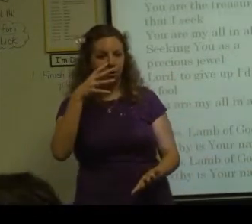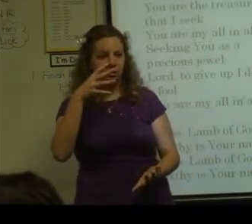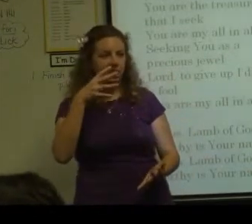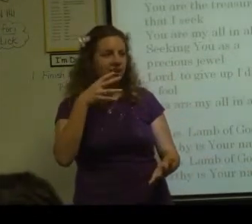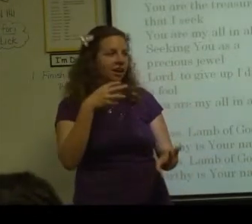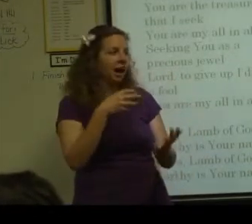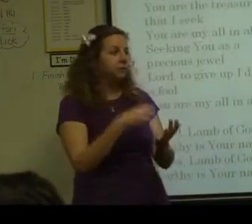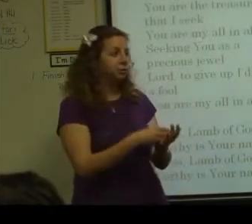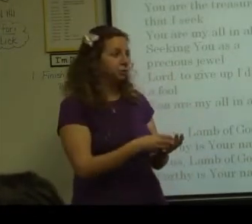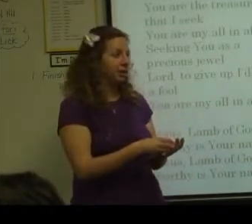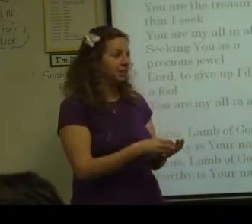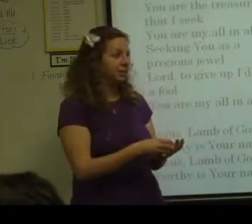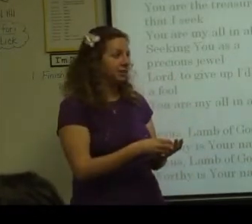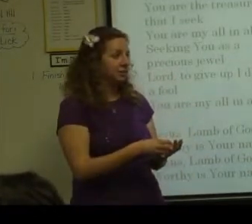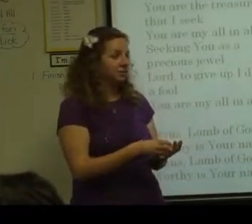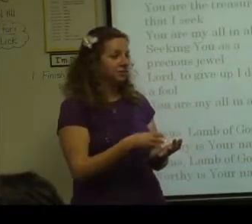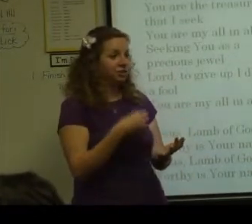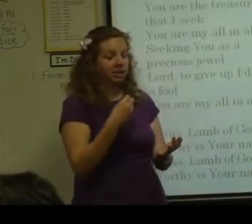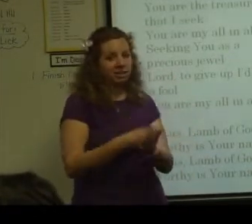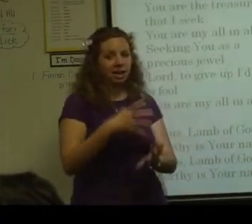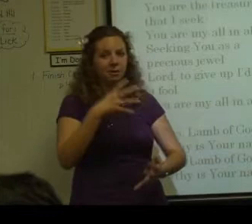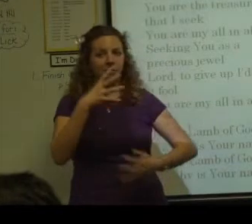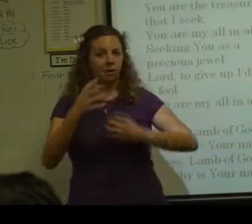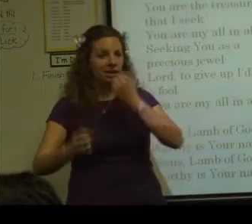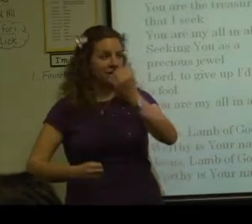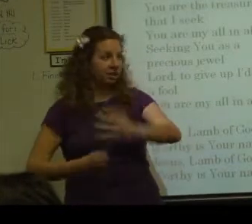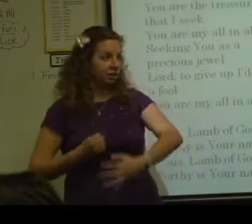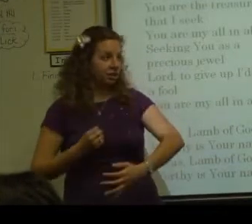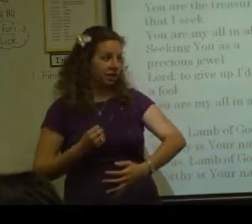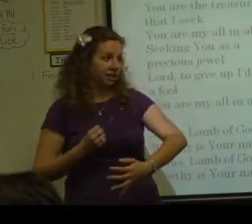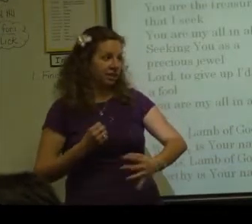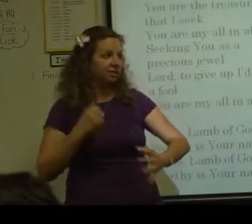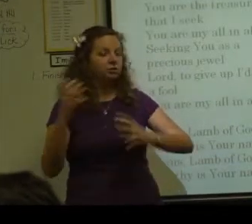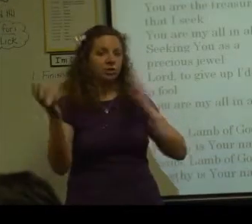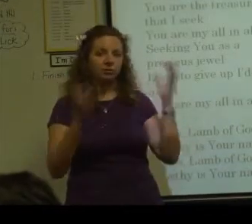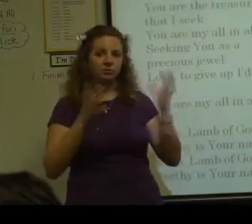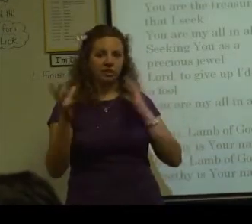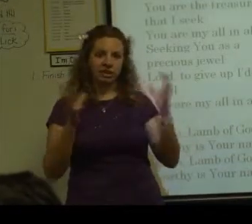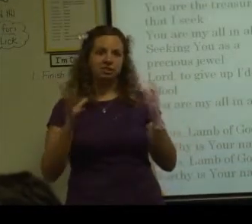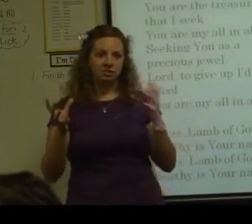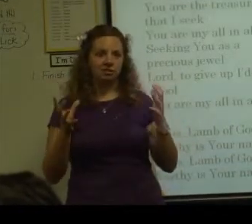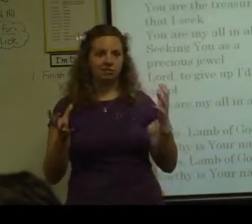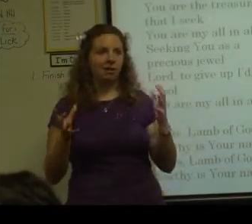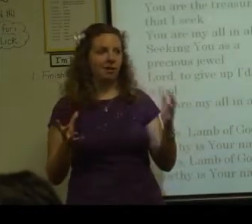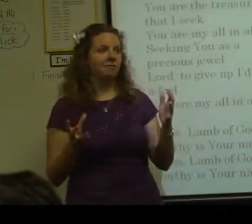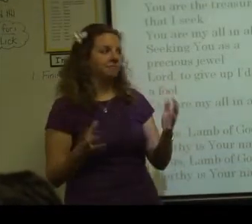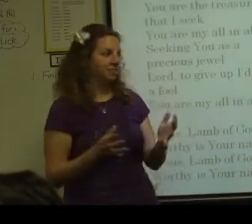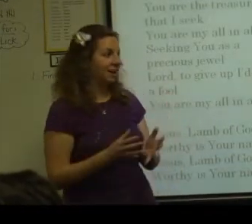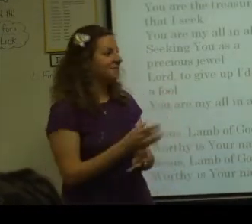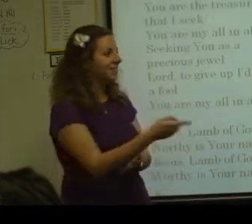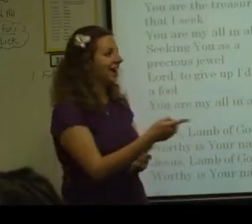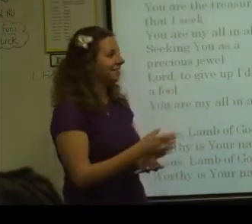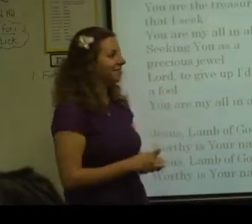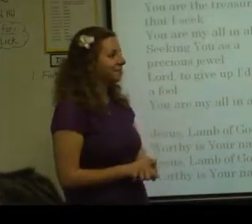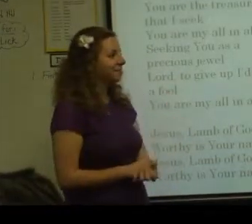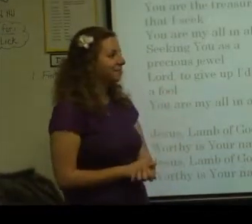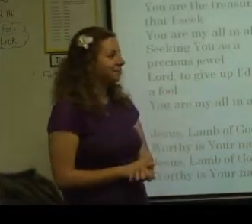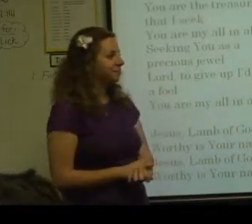of go with it, I would do it twice. But if there's not time, I would go here and go the next thing. So I would fit it to the song that way. Okay? Yeah.